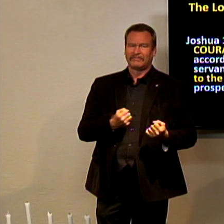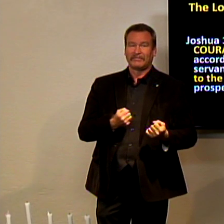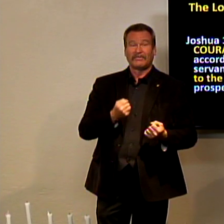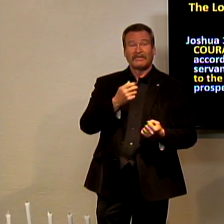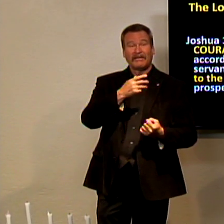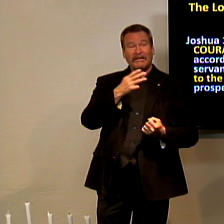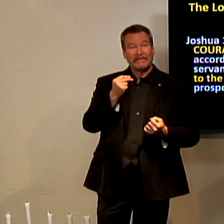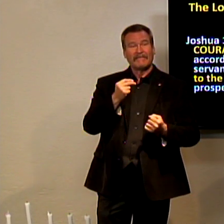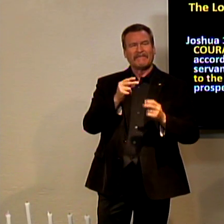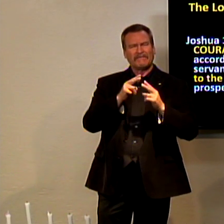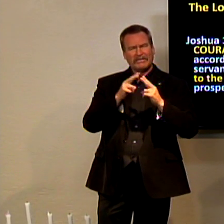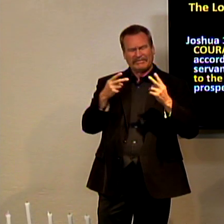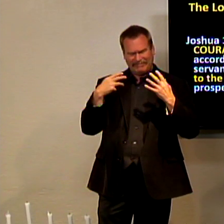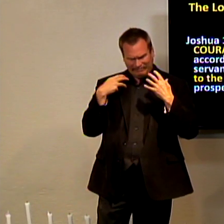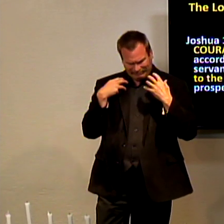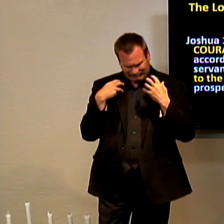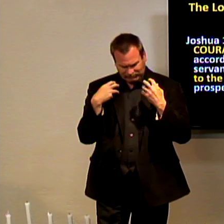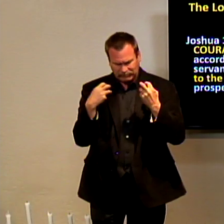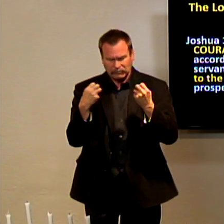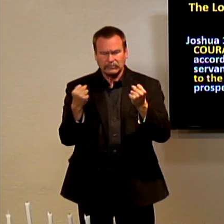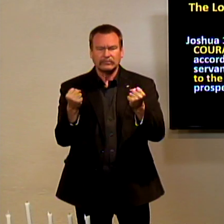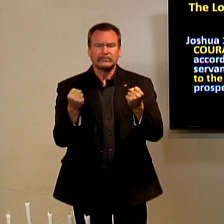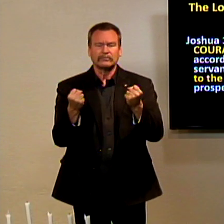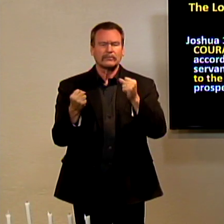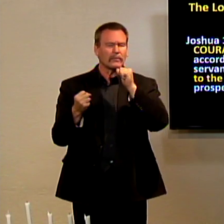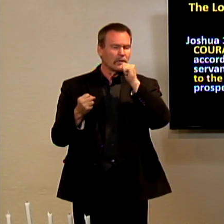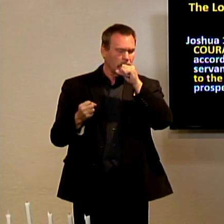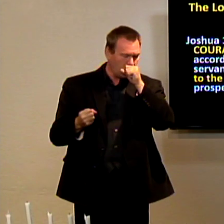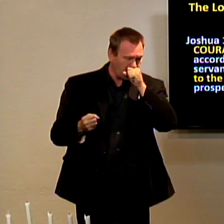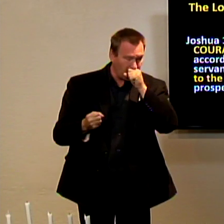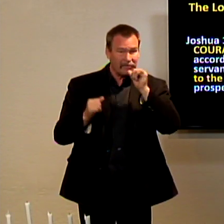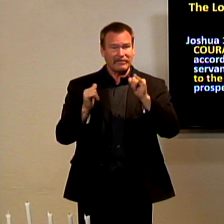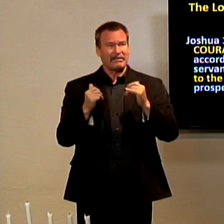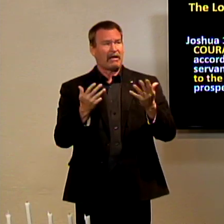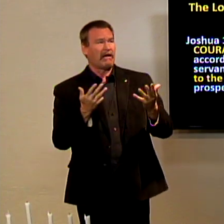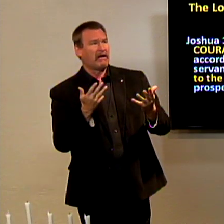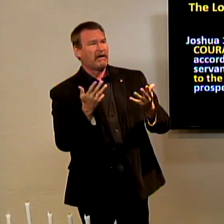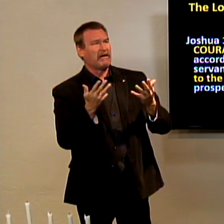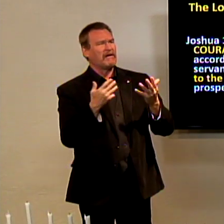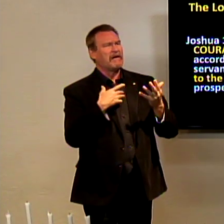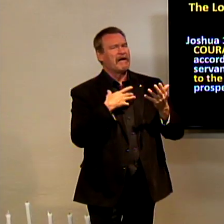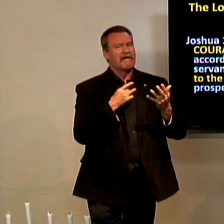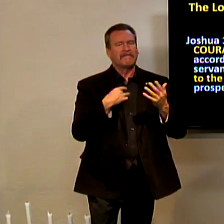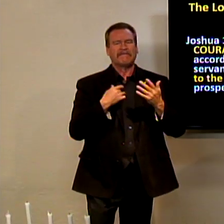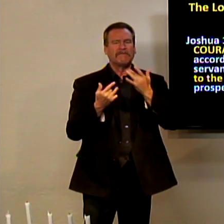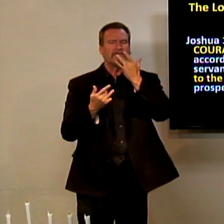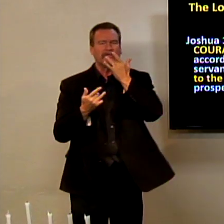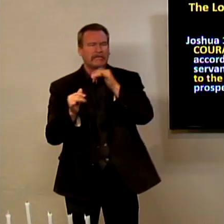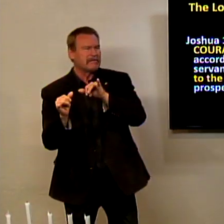God told Joshua in Joshua chapter 1 verse 7, only be strong and very